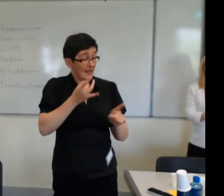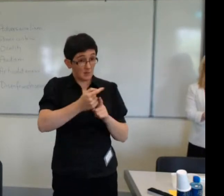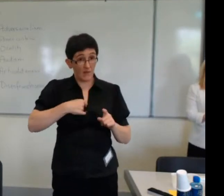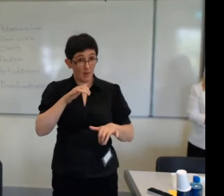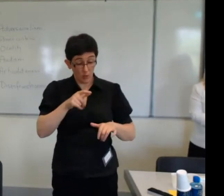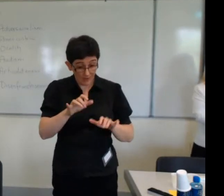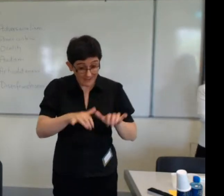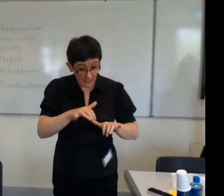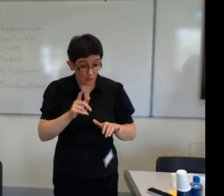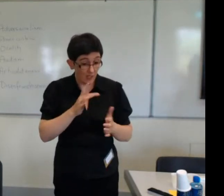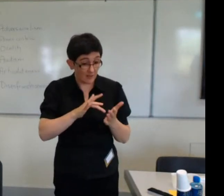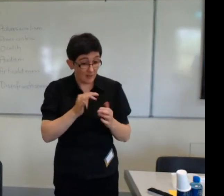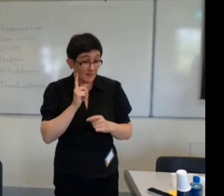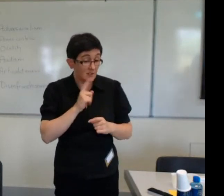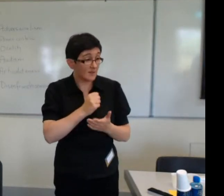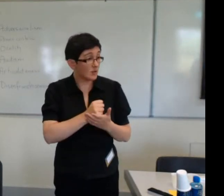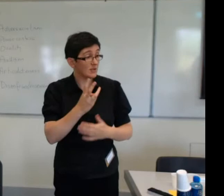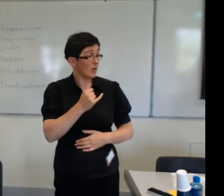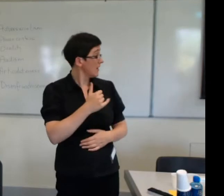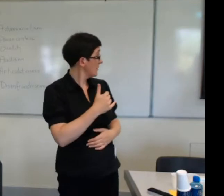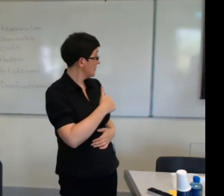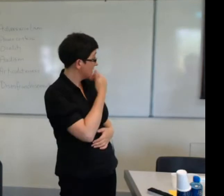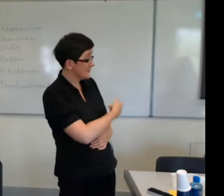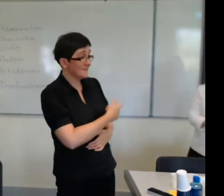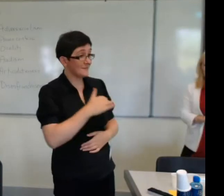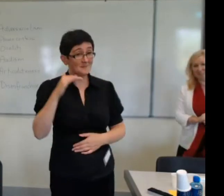Studies, because I happen to be the little...